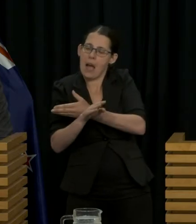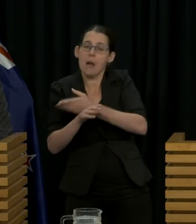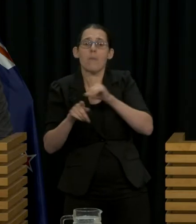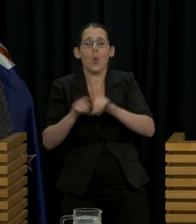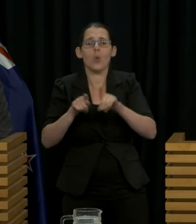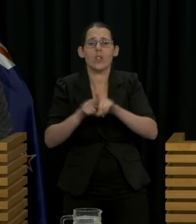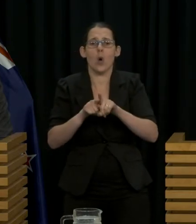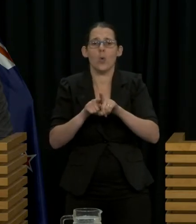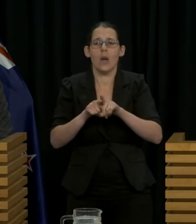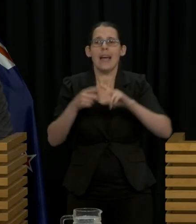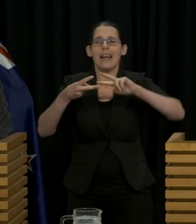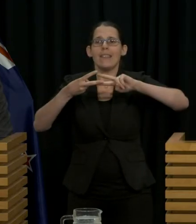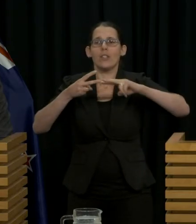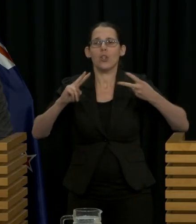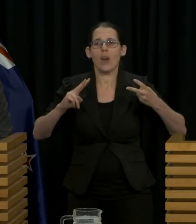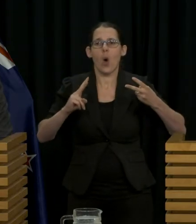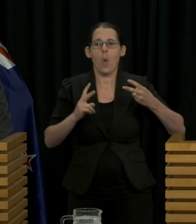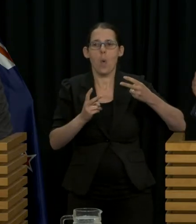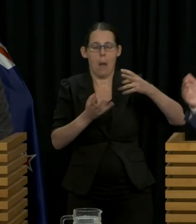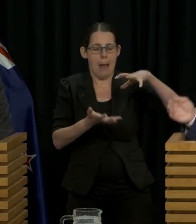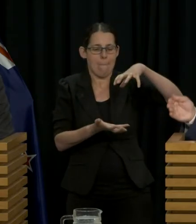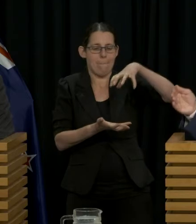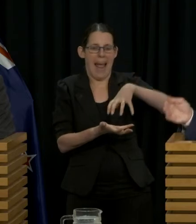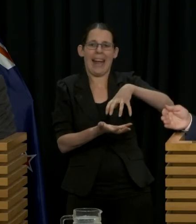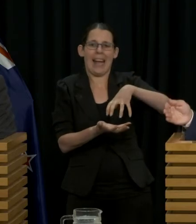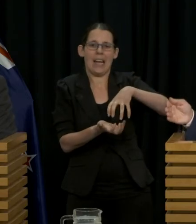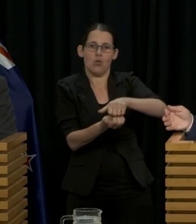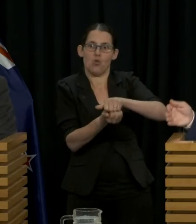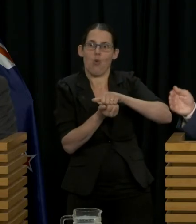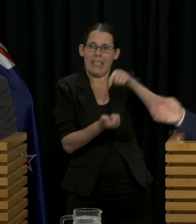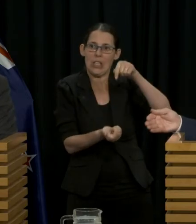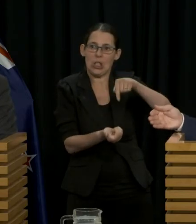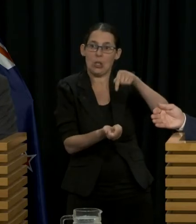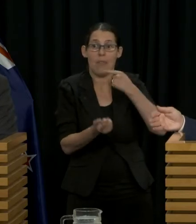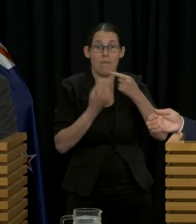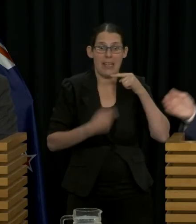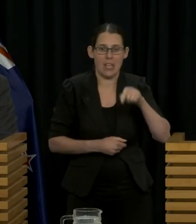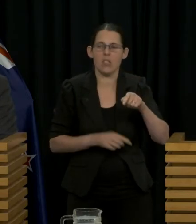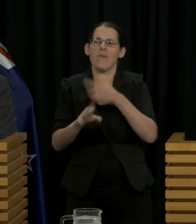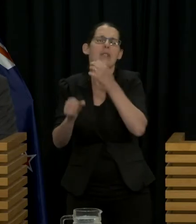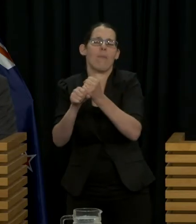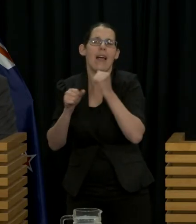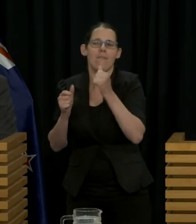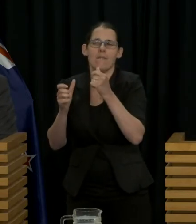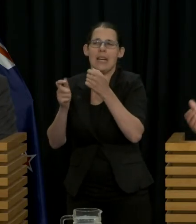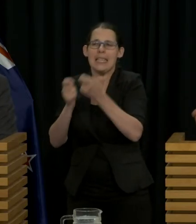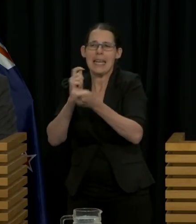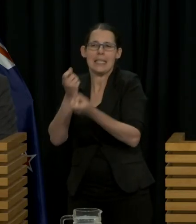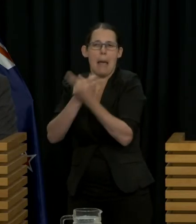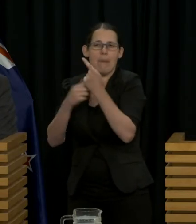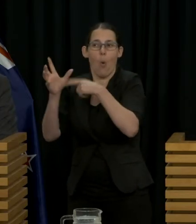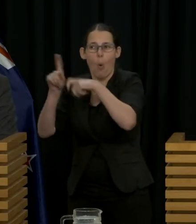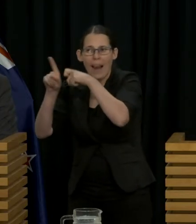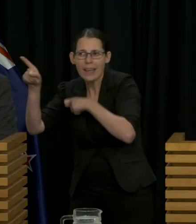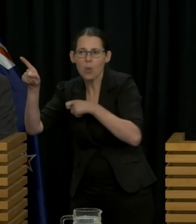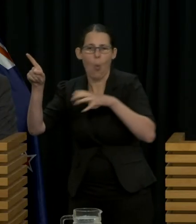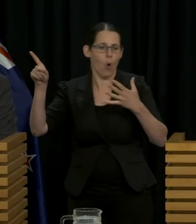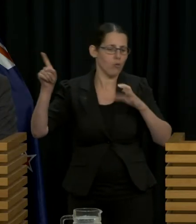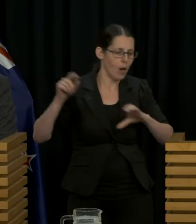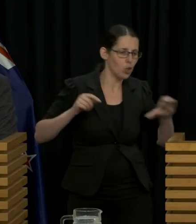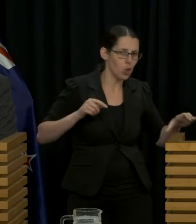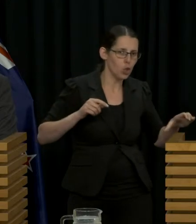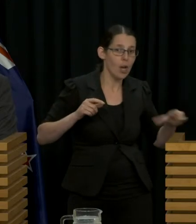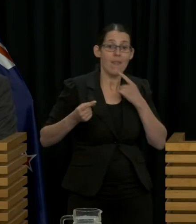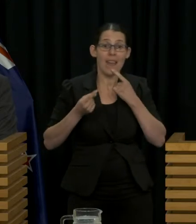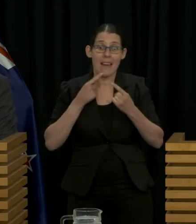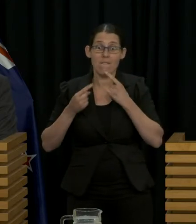because the sort of genome bank is with ESR in Wellington, so once they've run the test either in Auckland or if it's ever done in Christchurch, it's still our ESR team